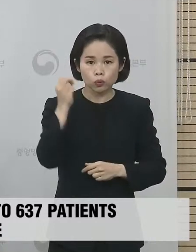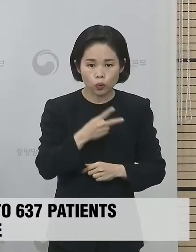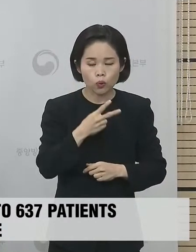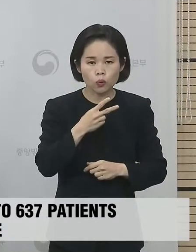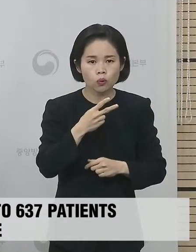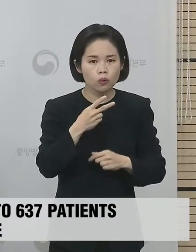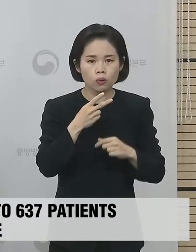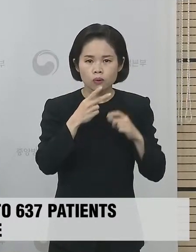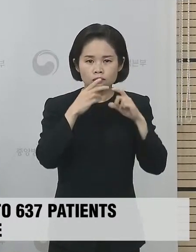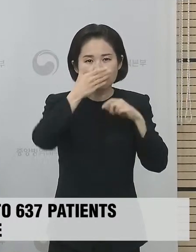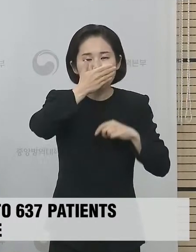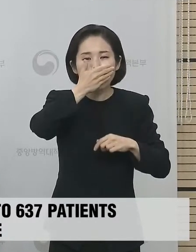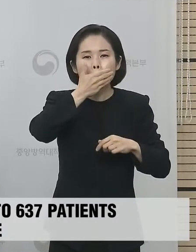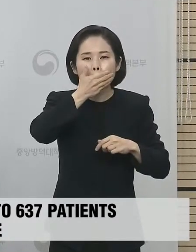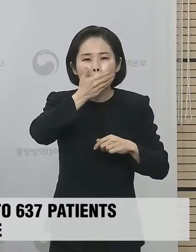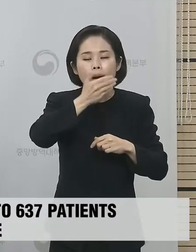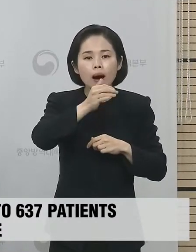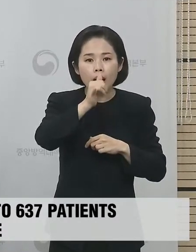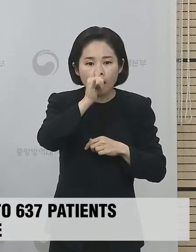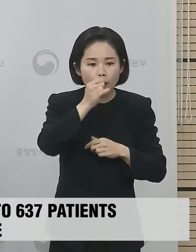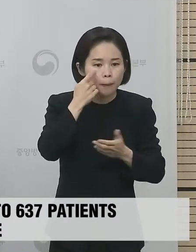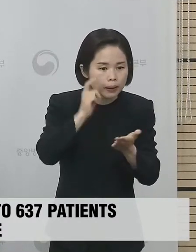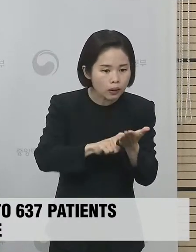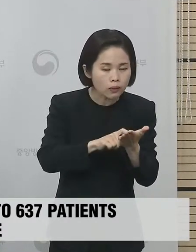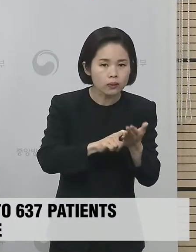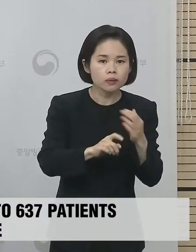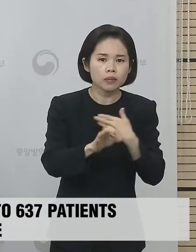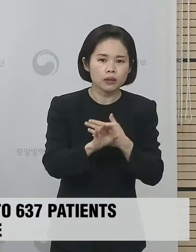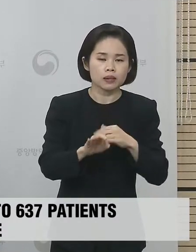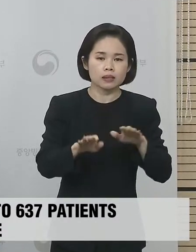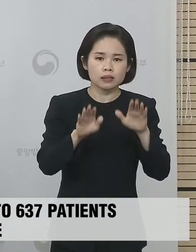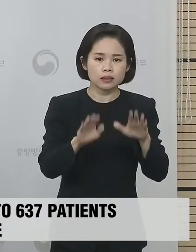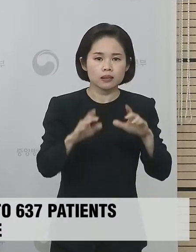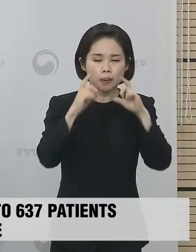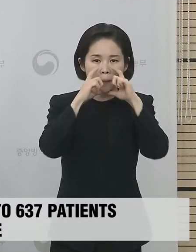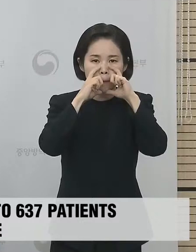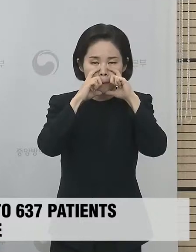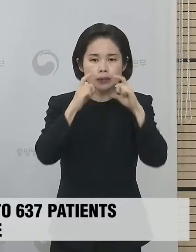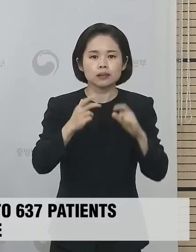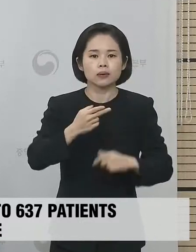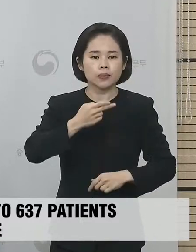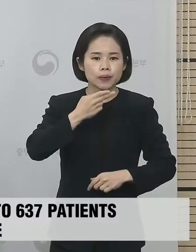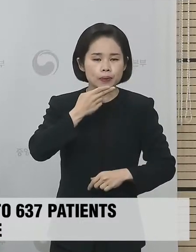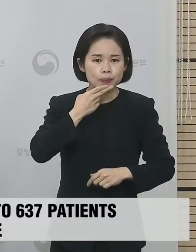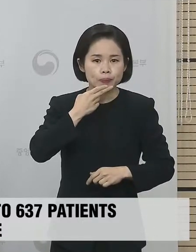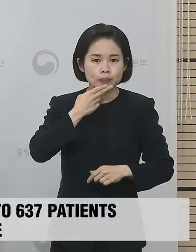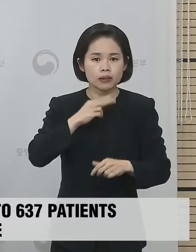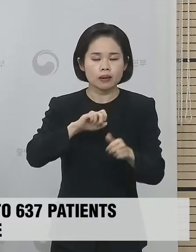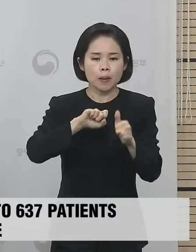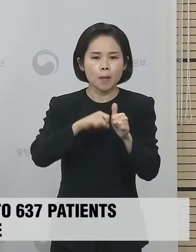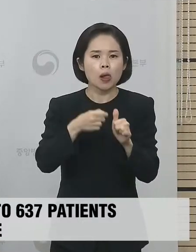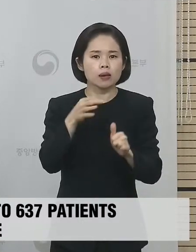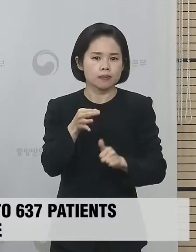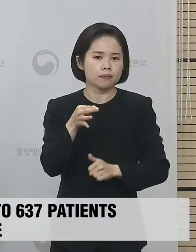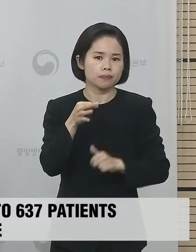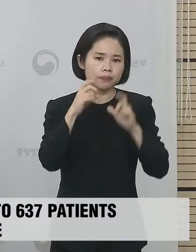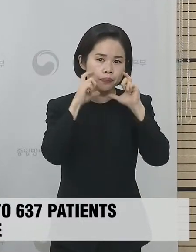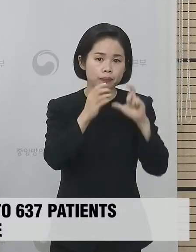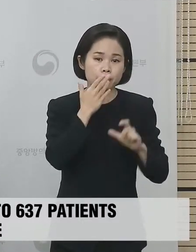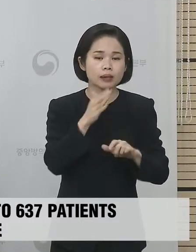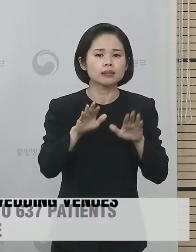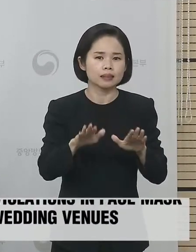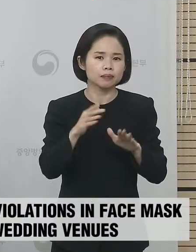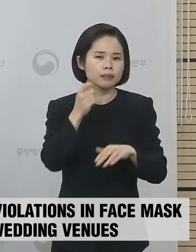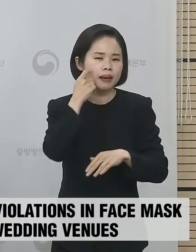regardless of the level of social distancing measures, please note that we will have a penalization through